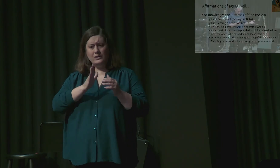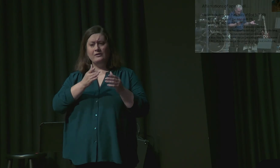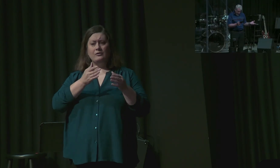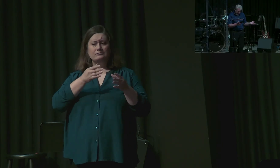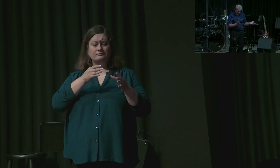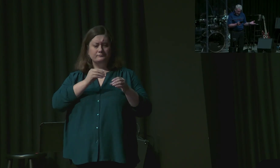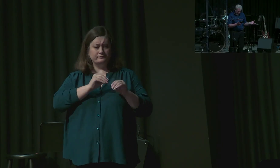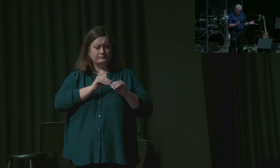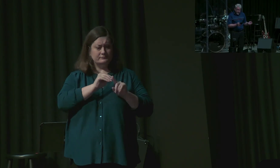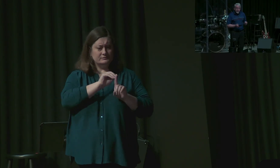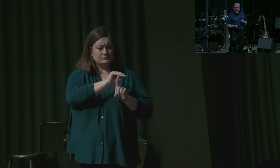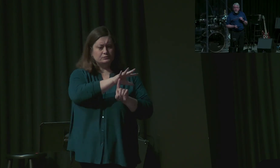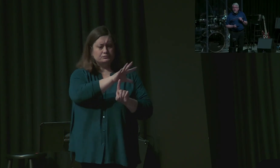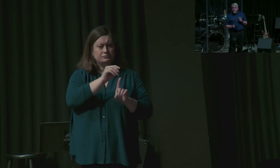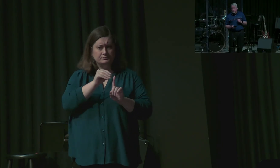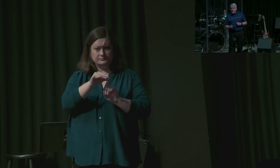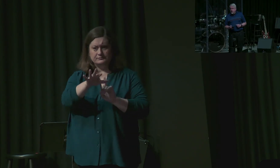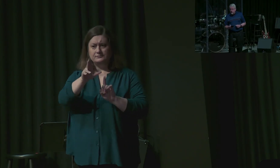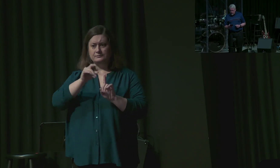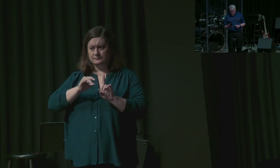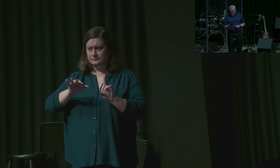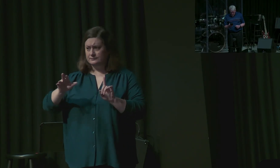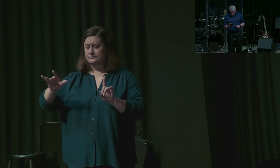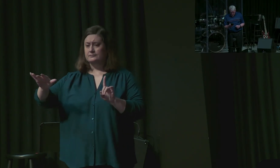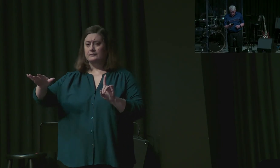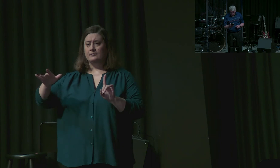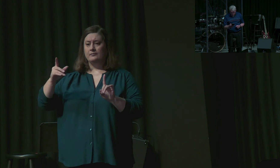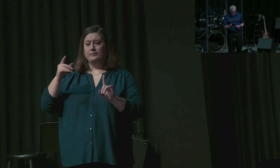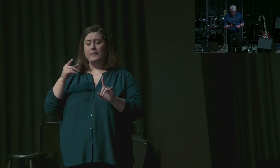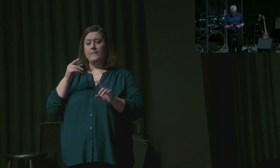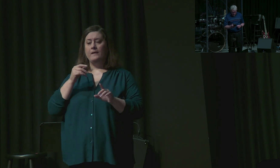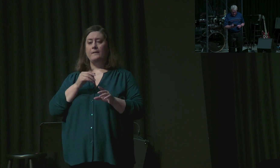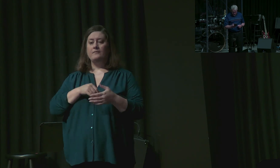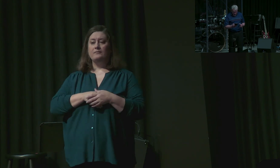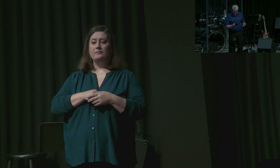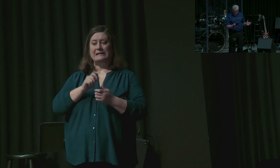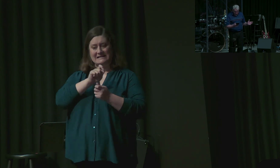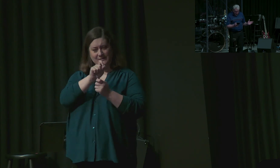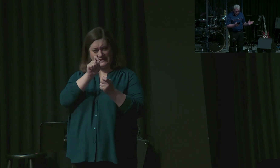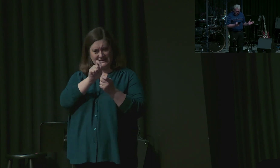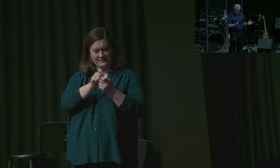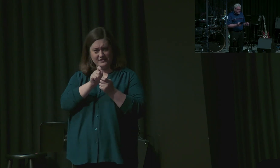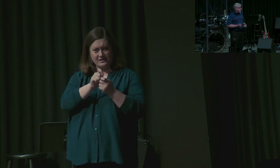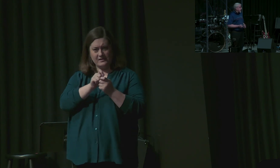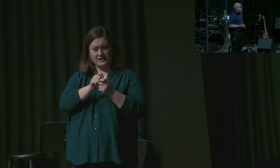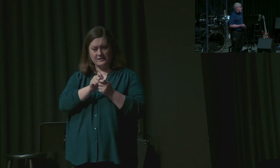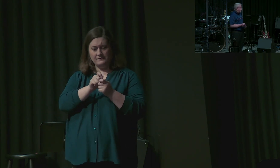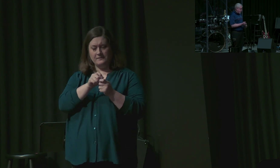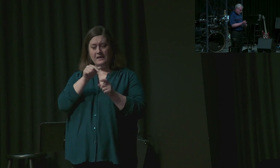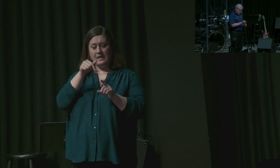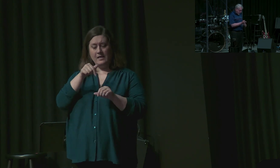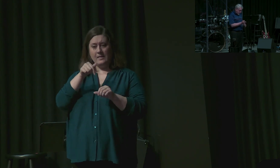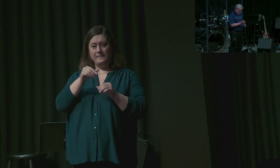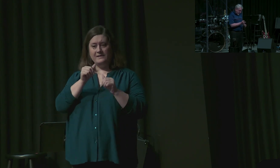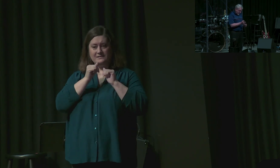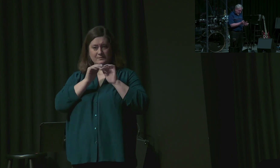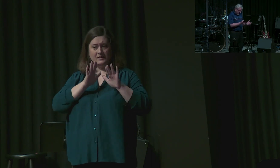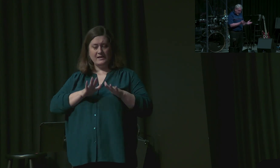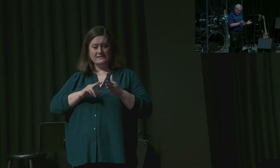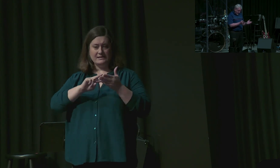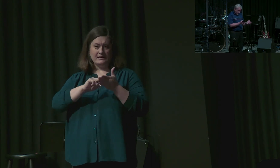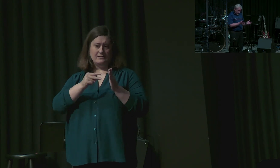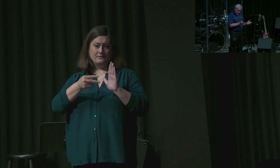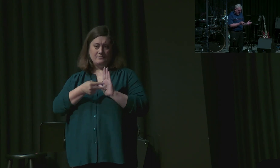invokes that for these two sons and for their descendants. Over the long years, this blessing unfolds